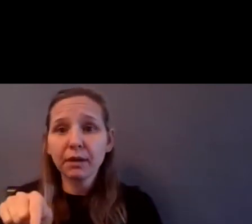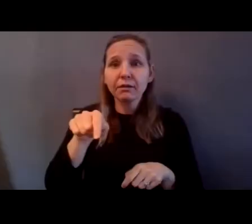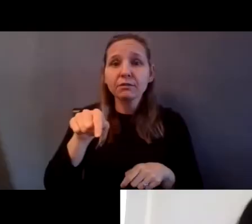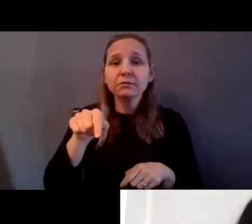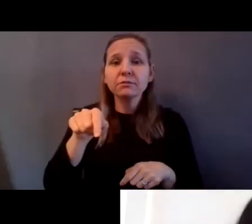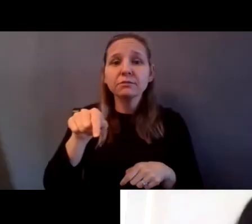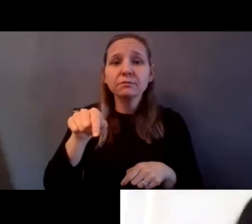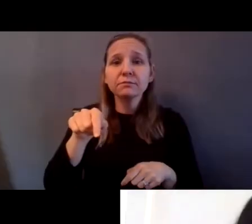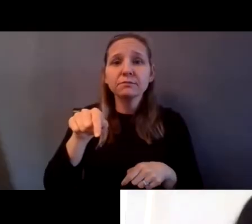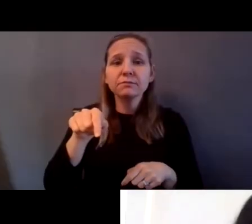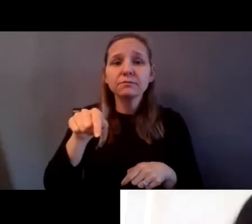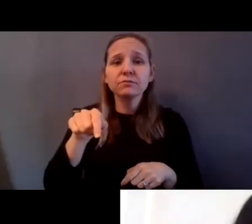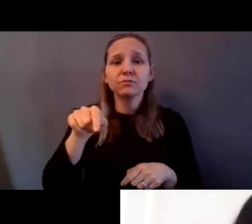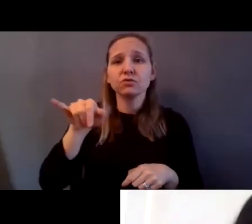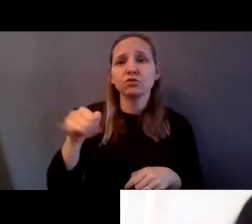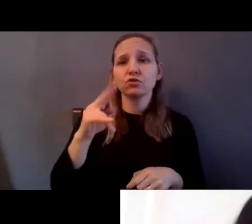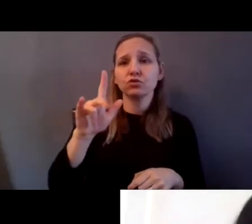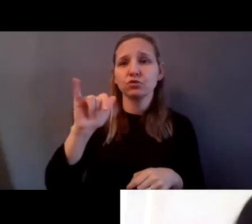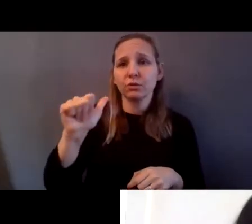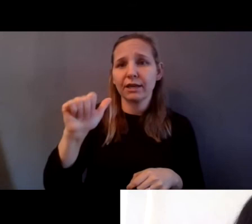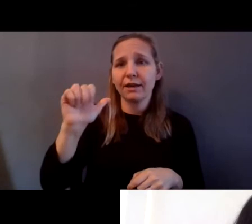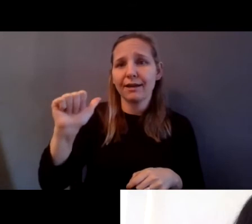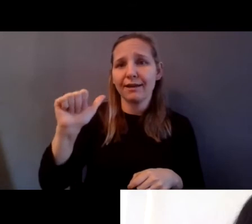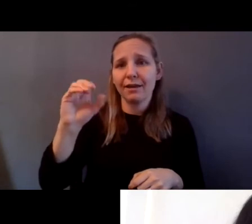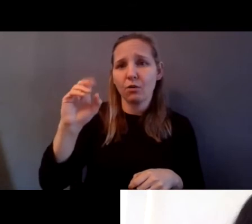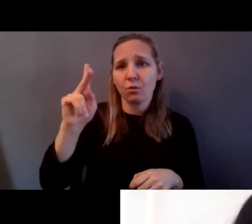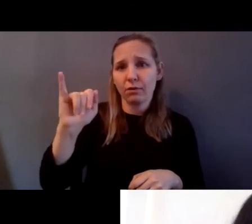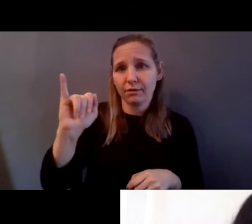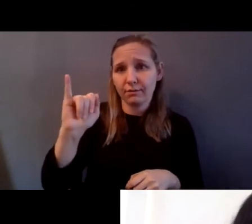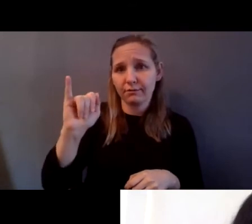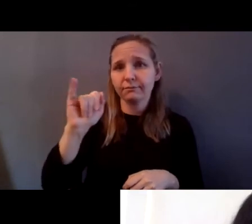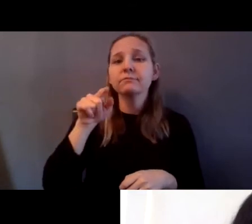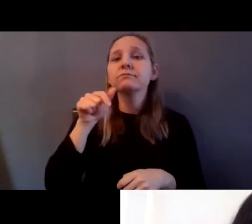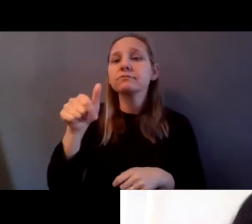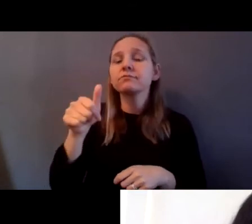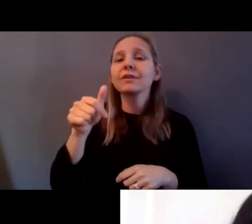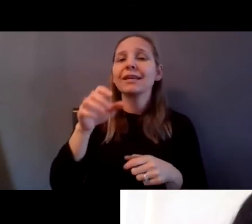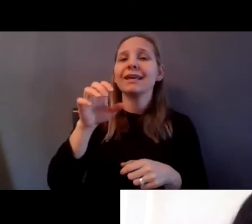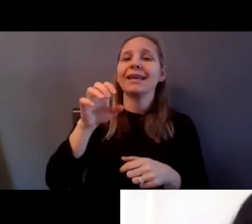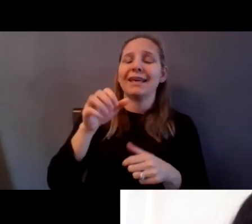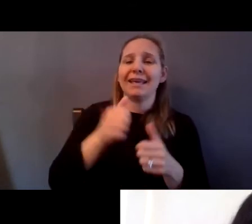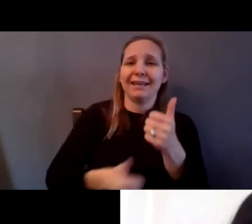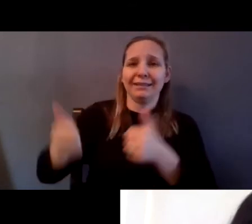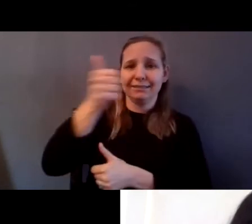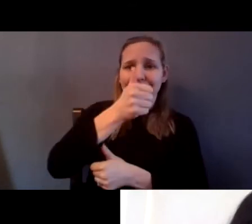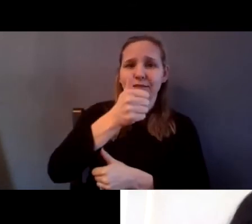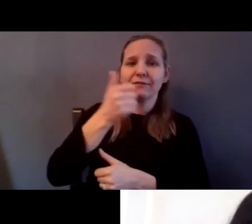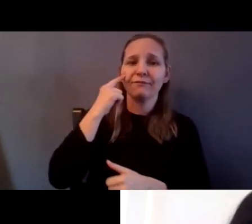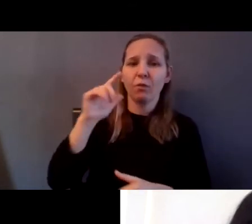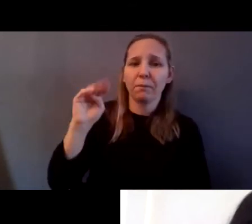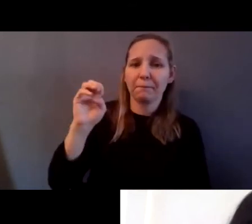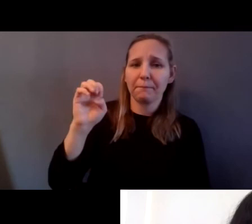is Julia Aoki. She joins us as the executive director of Megaphone, which